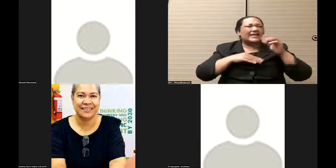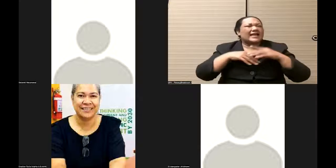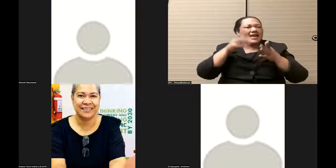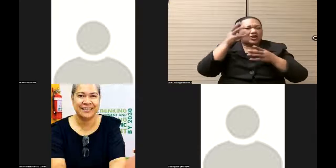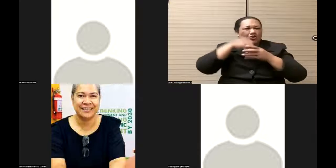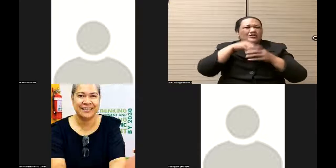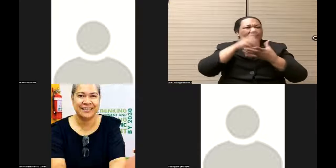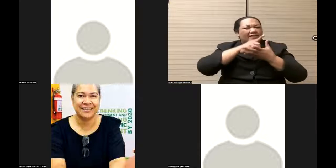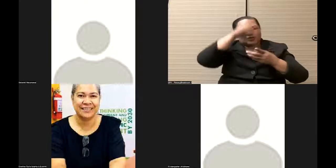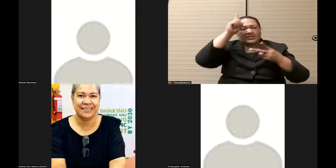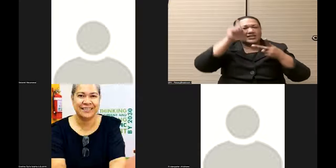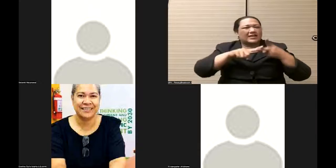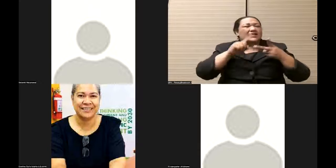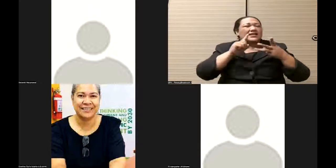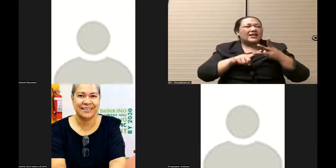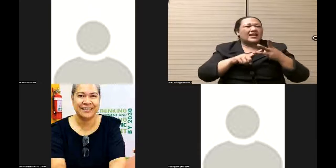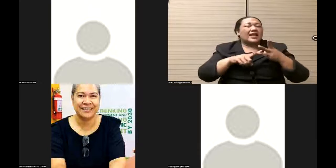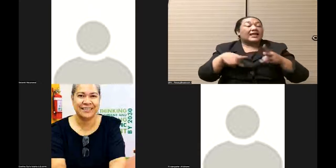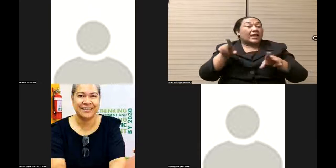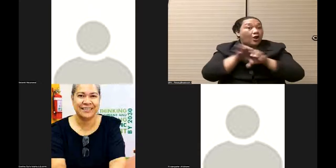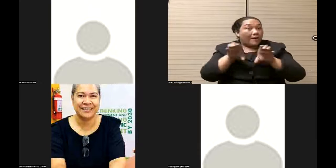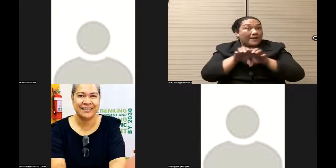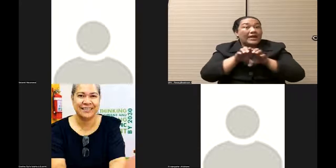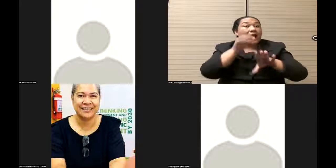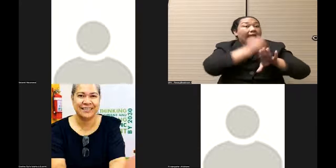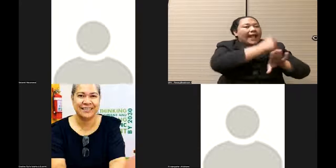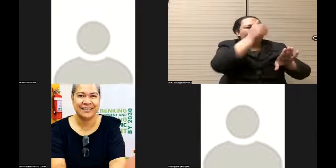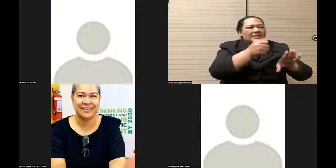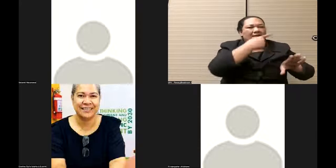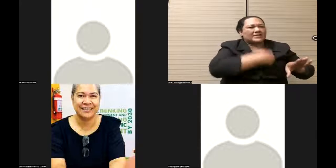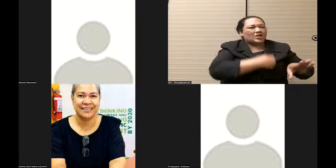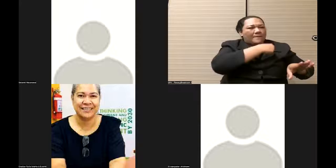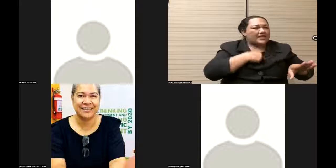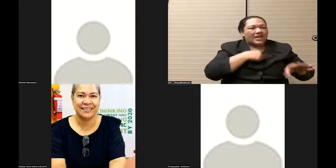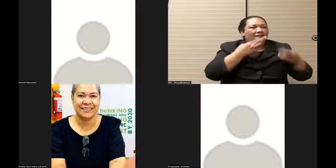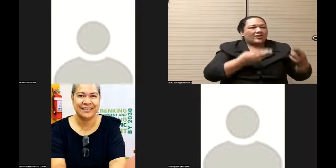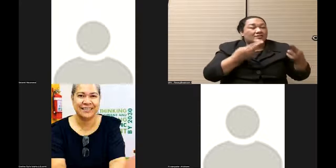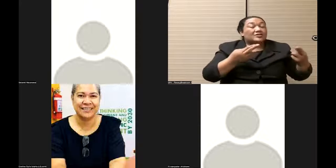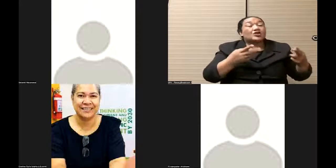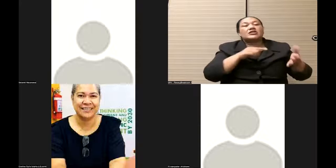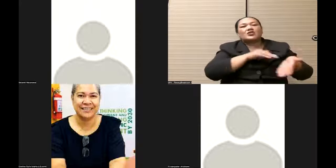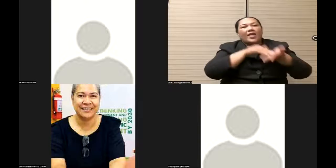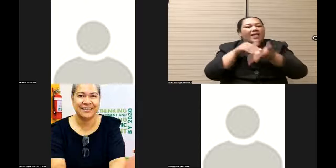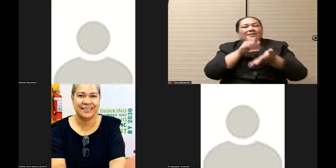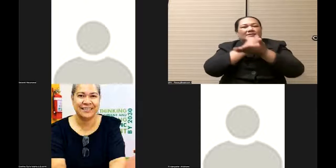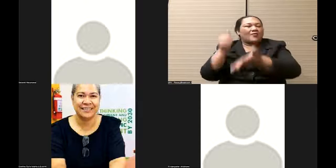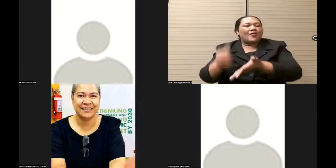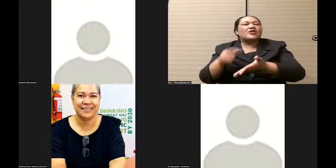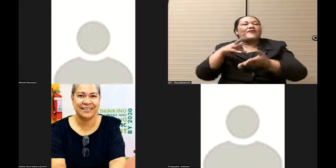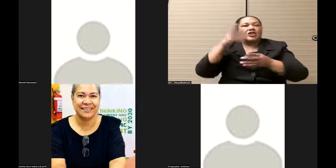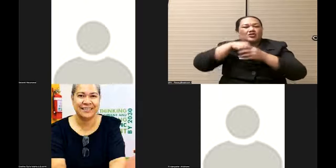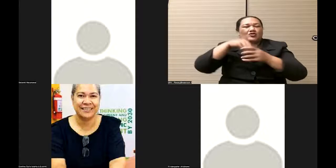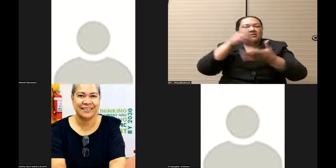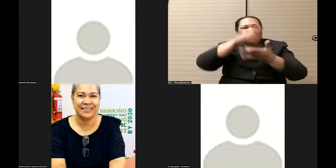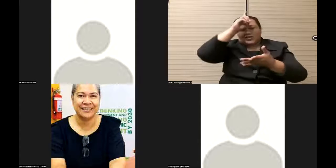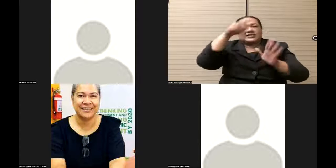to resourcing OPDs and inclusive education policies and legislation implementations.